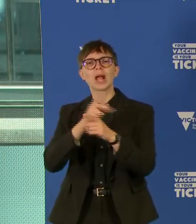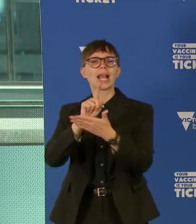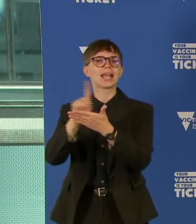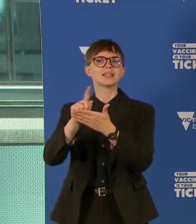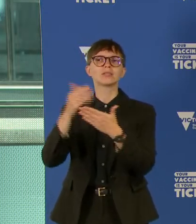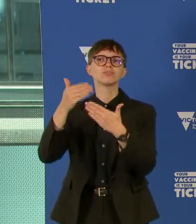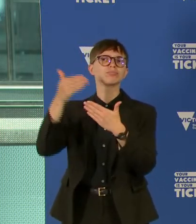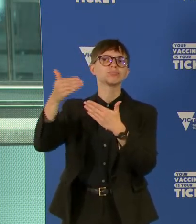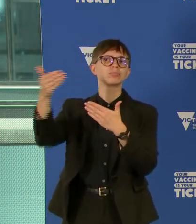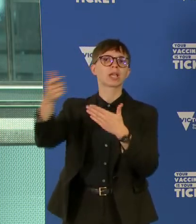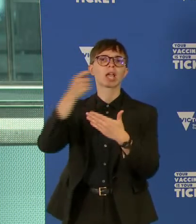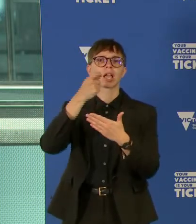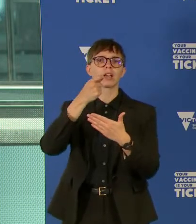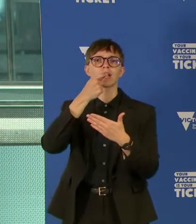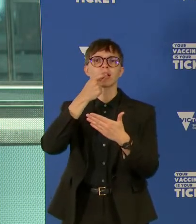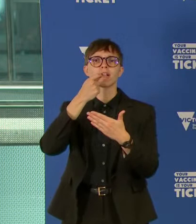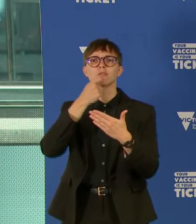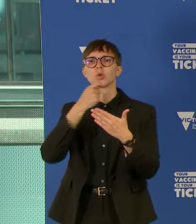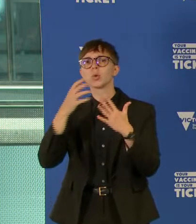are now